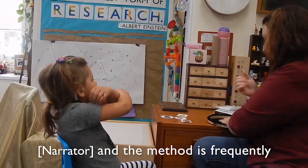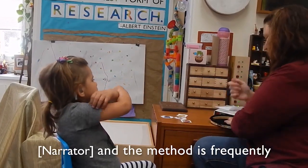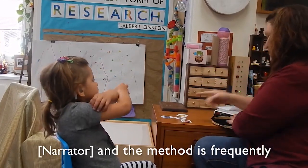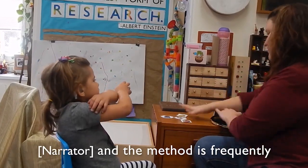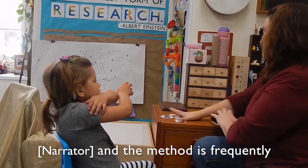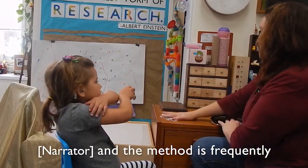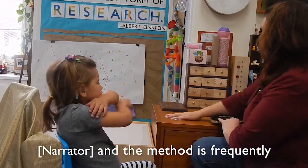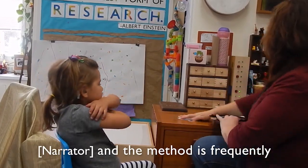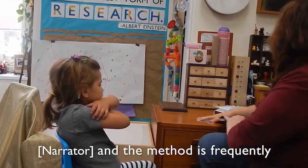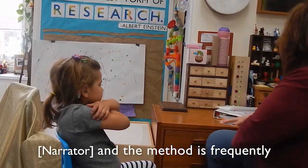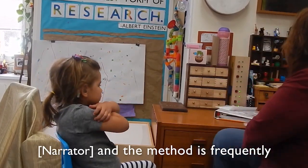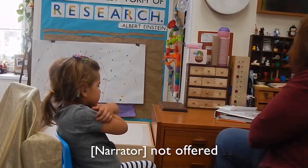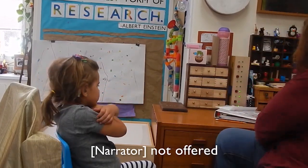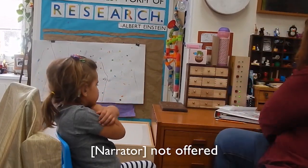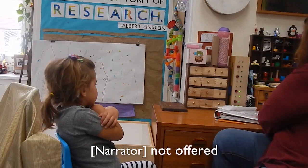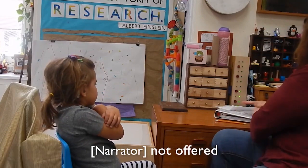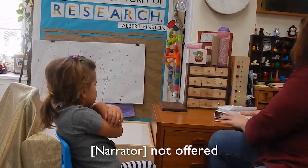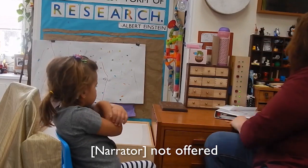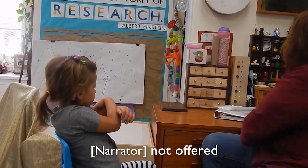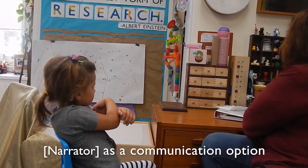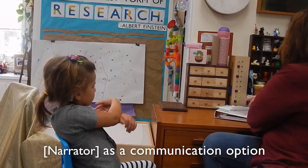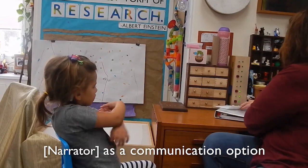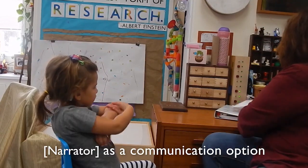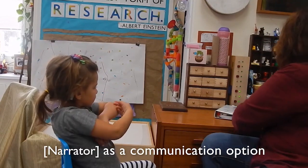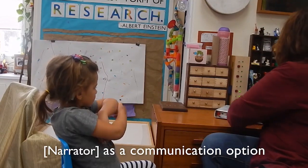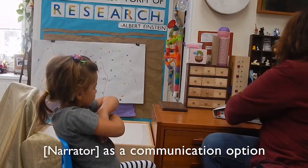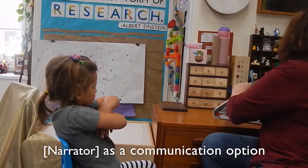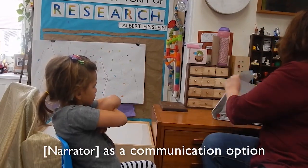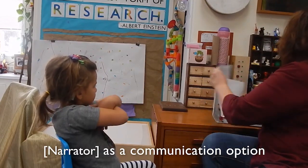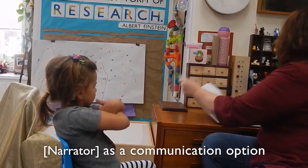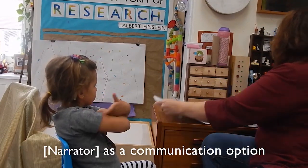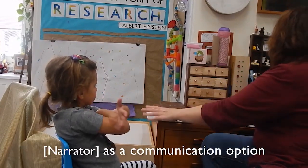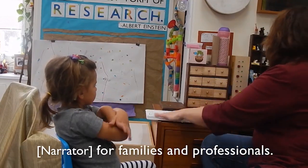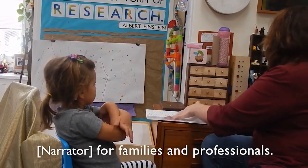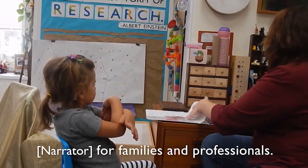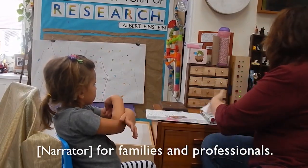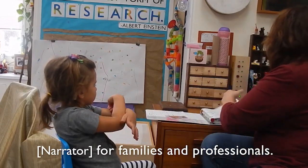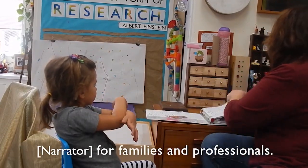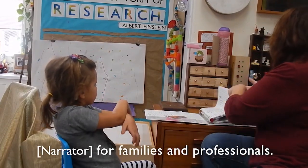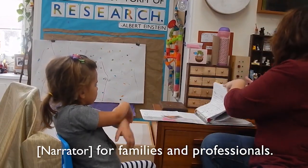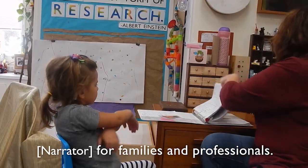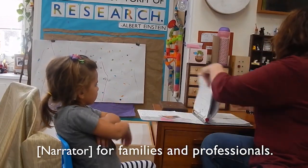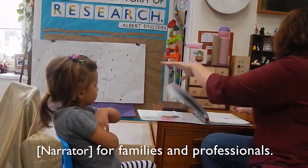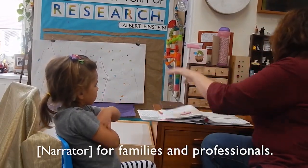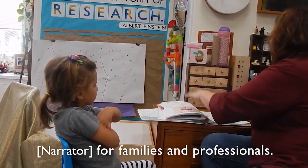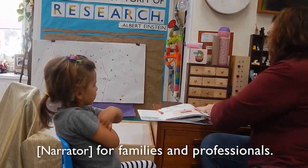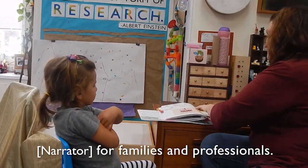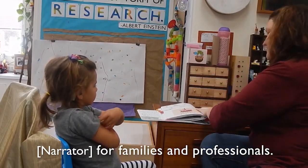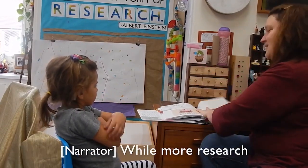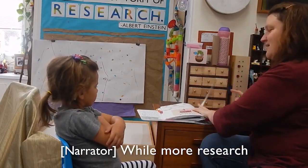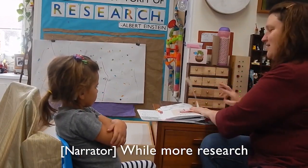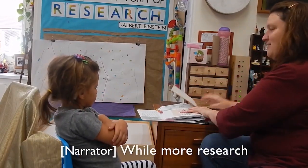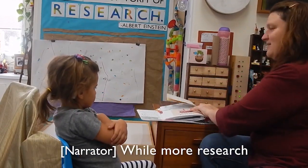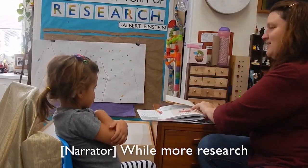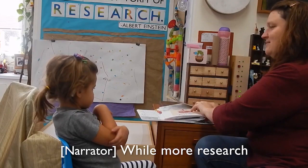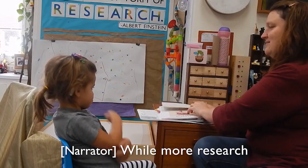the method is frequently not offered as a communication option for families and professionals. While